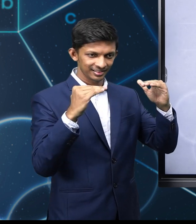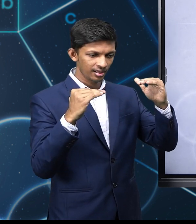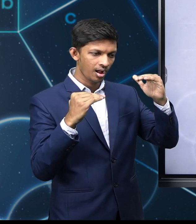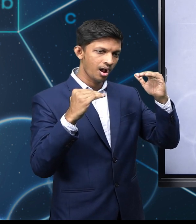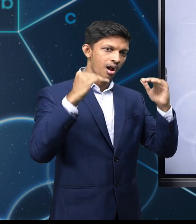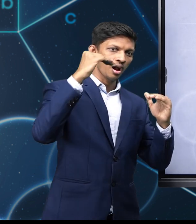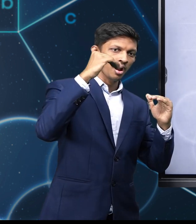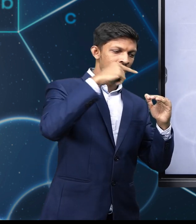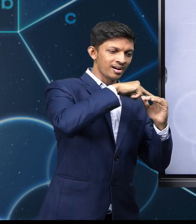direct and inverse,